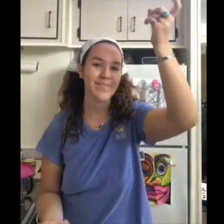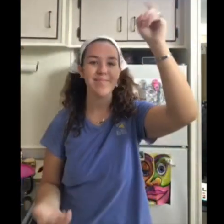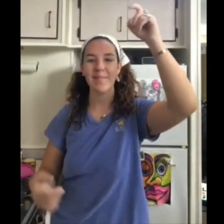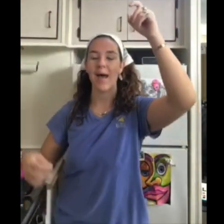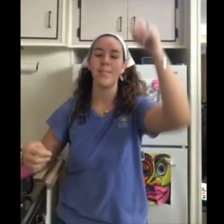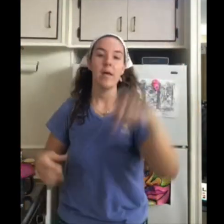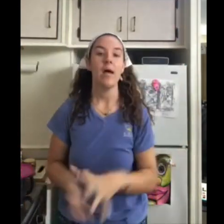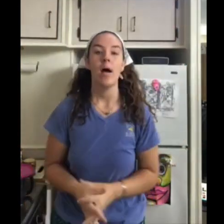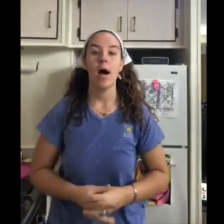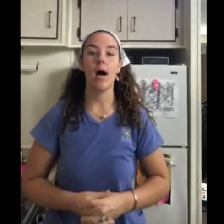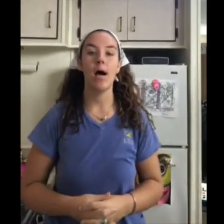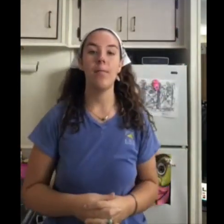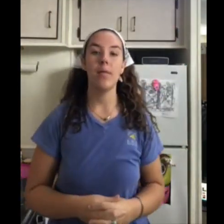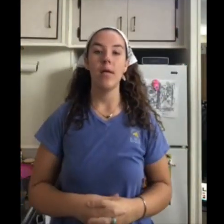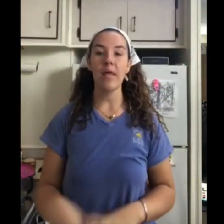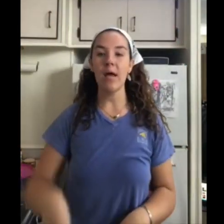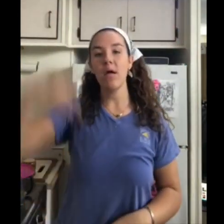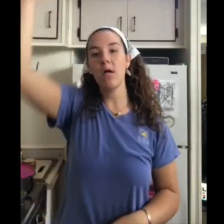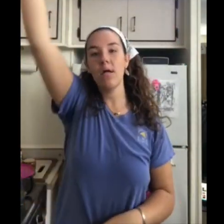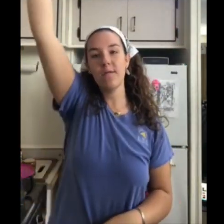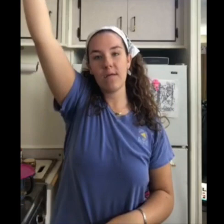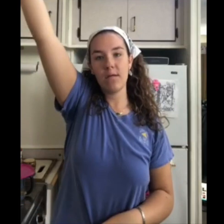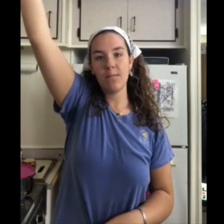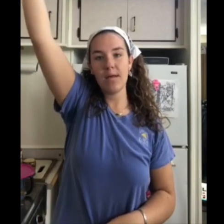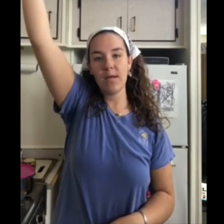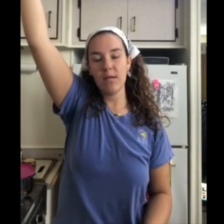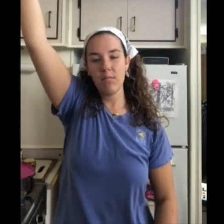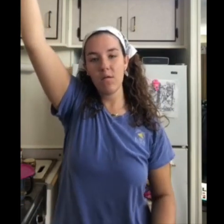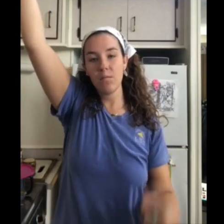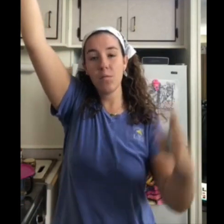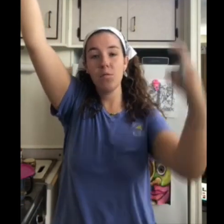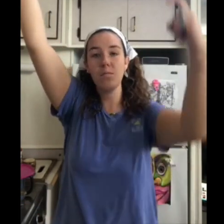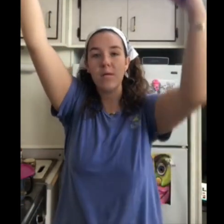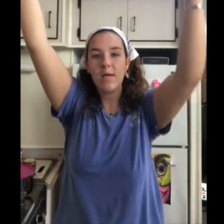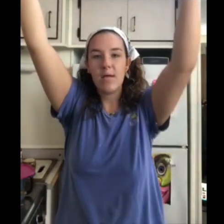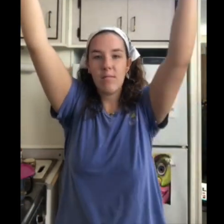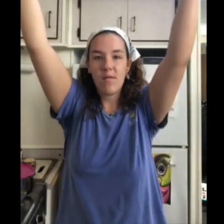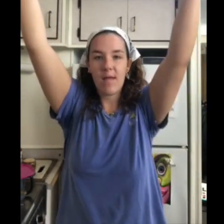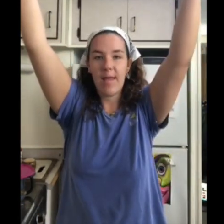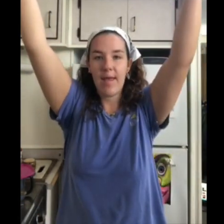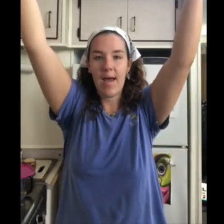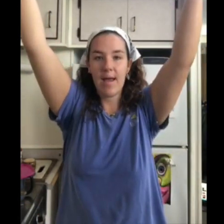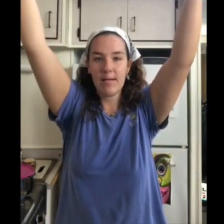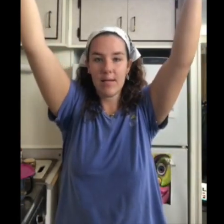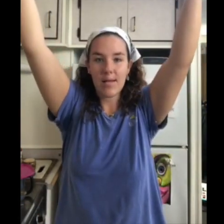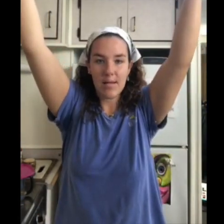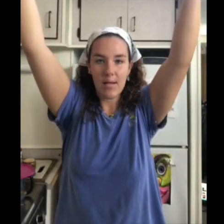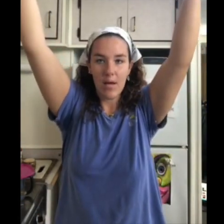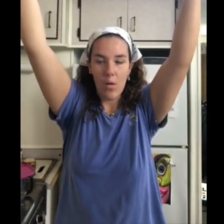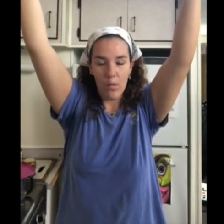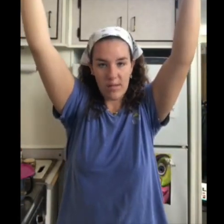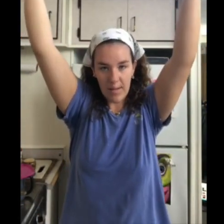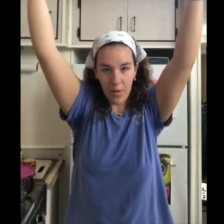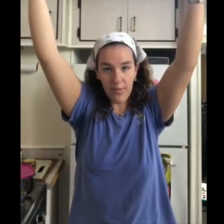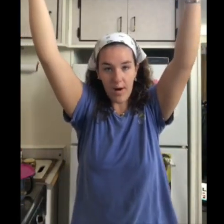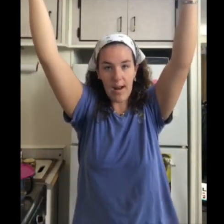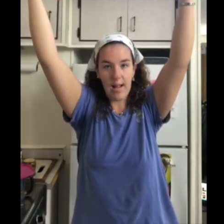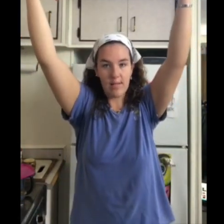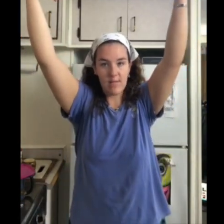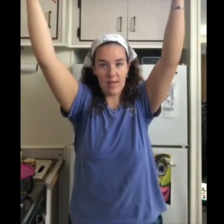Yeah. There are sunbeams and moonbeams, and then we'll take both of our hands and